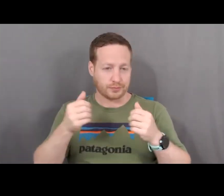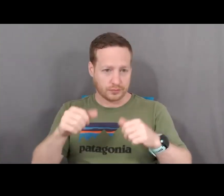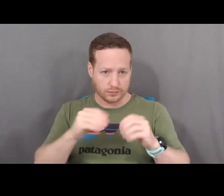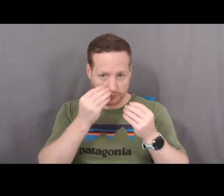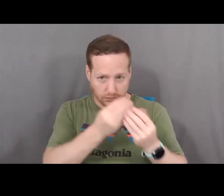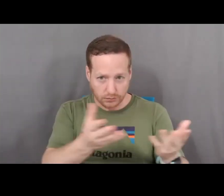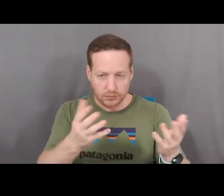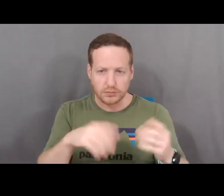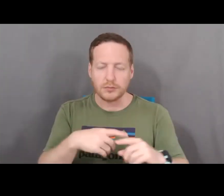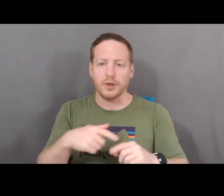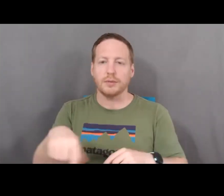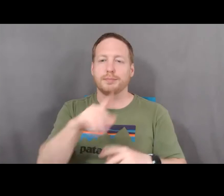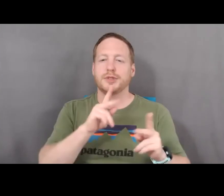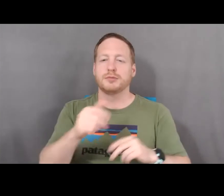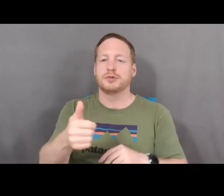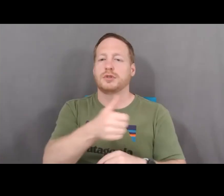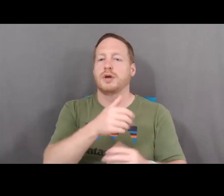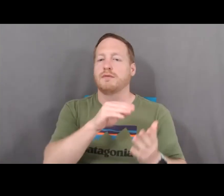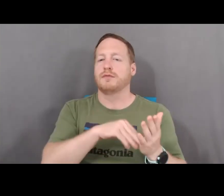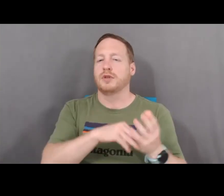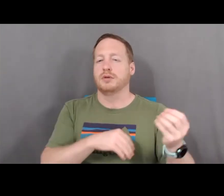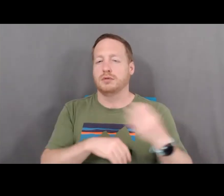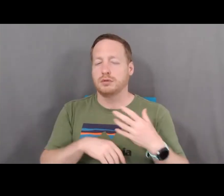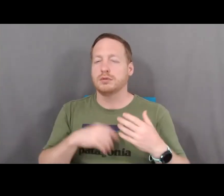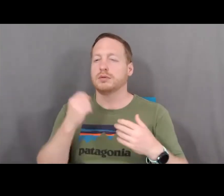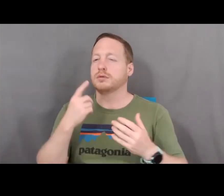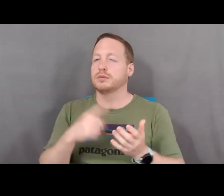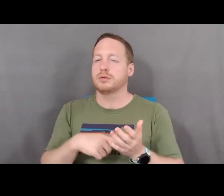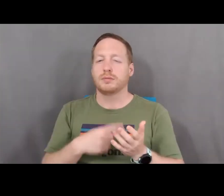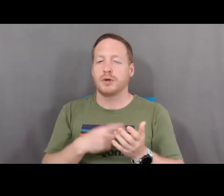media, and letting people know that we're looking for nominations.